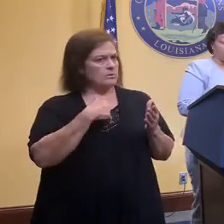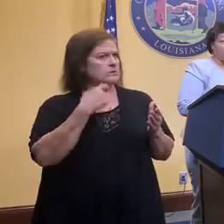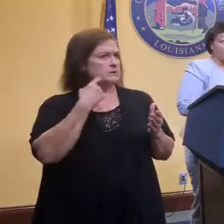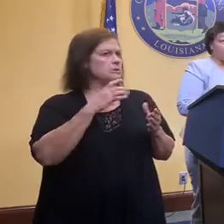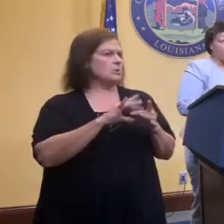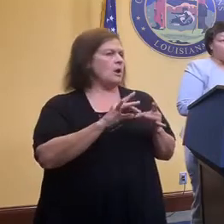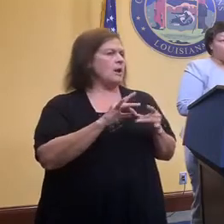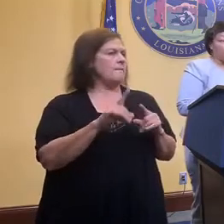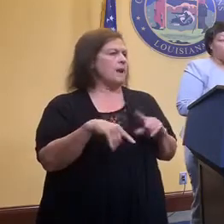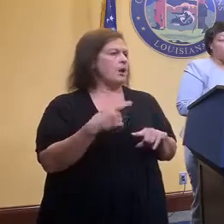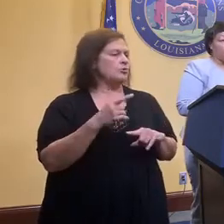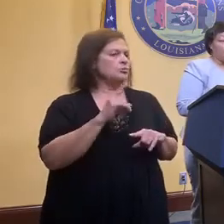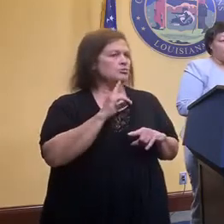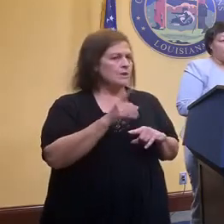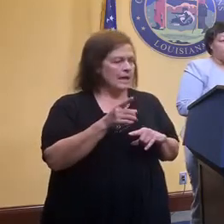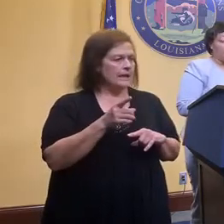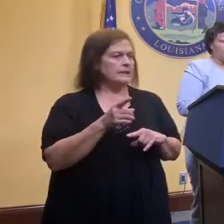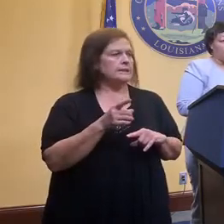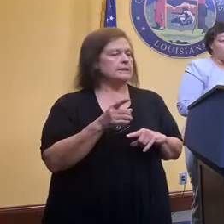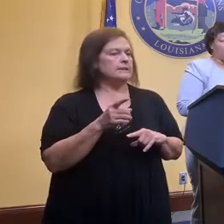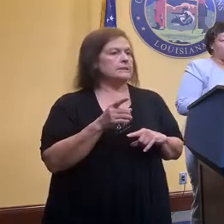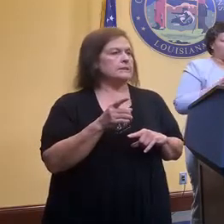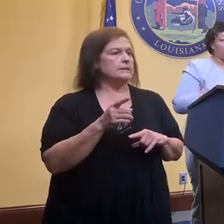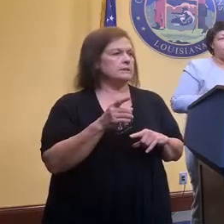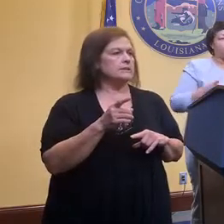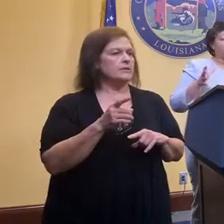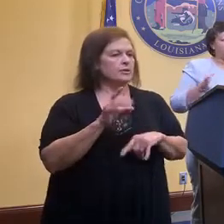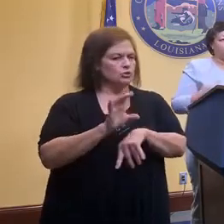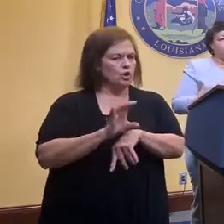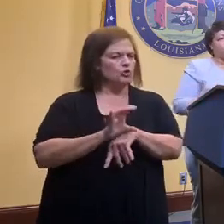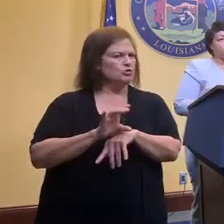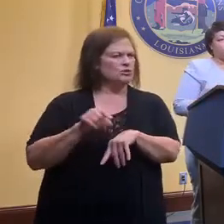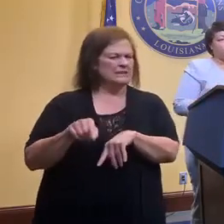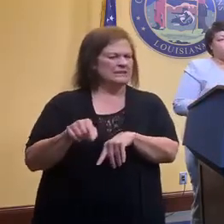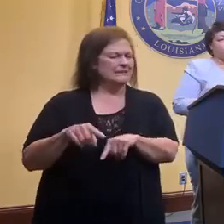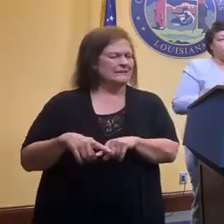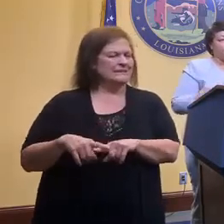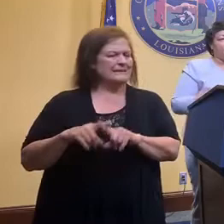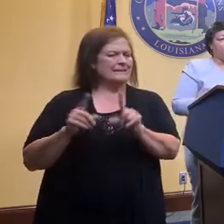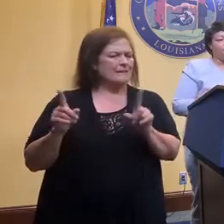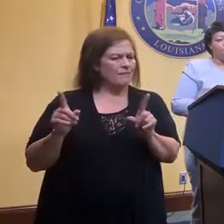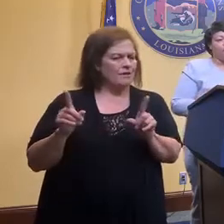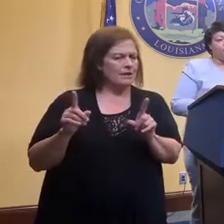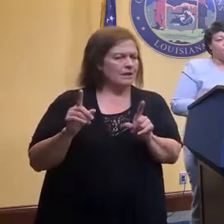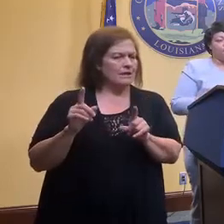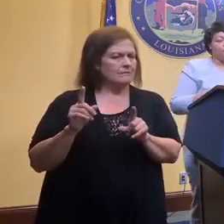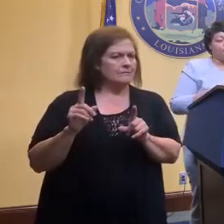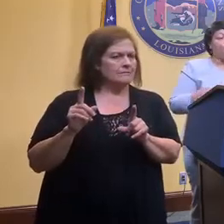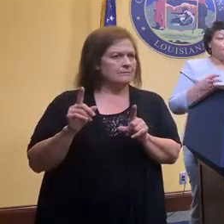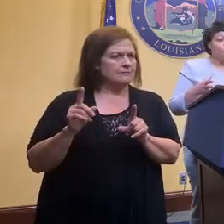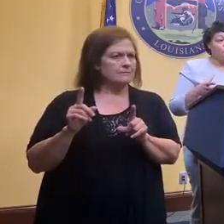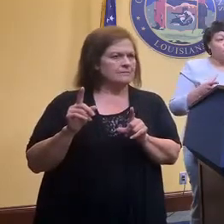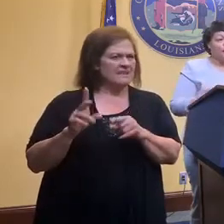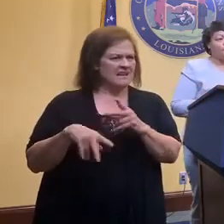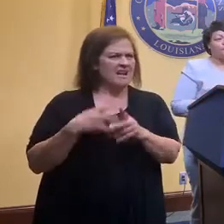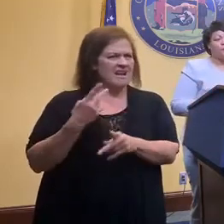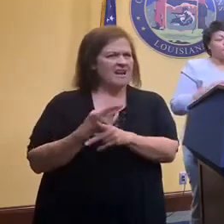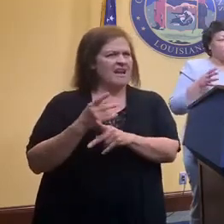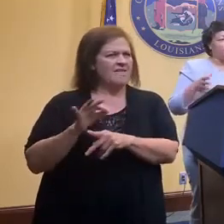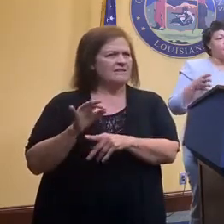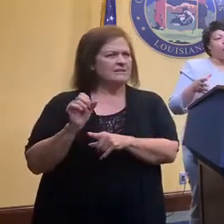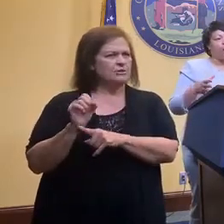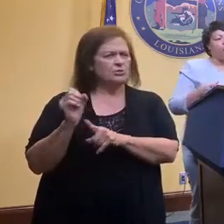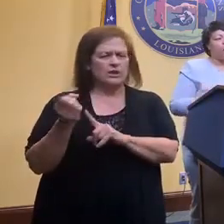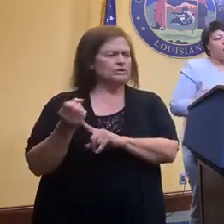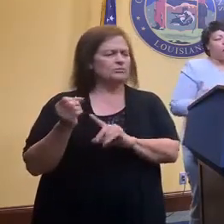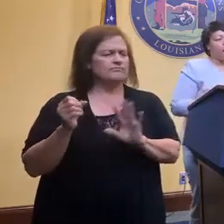indicated. Really looking at the churches is a different type of venue rather, so